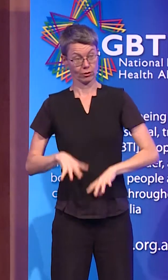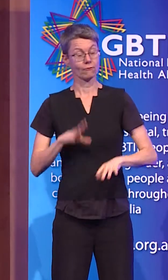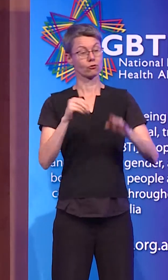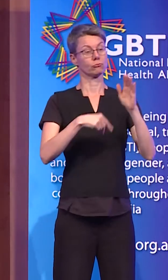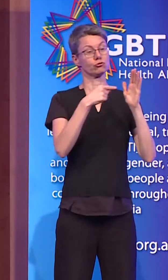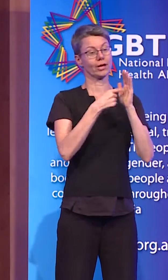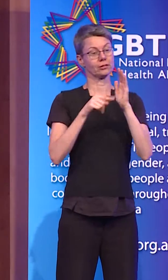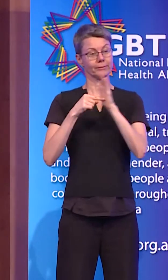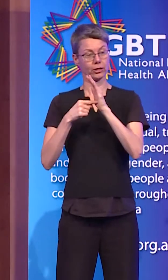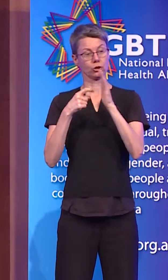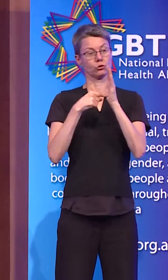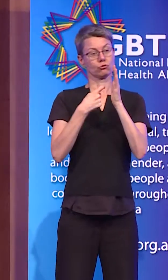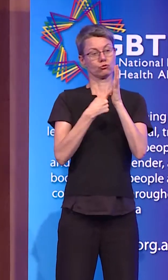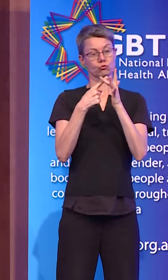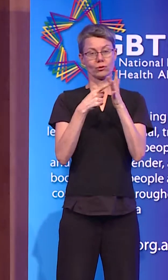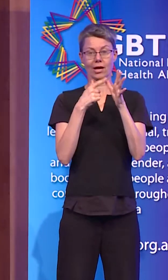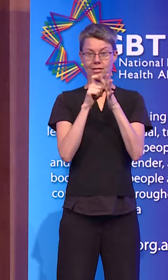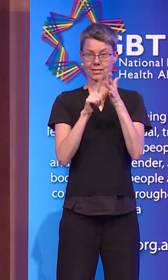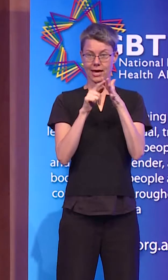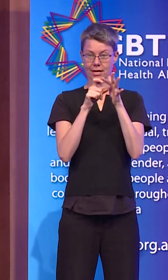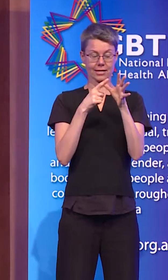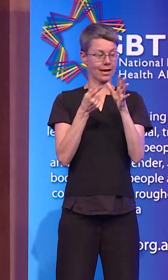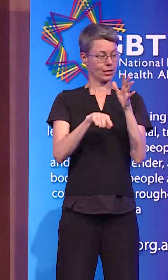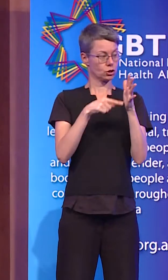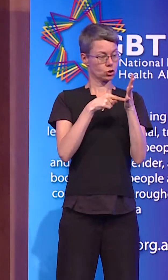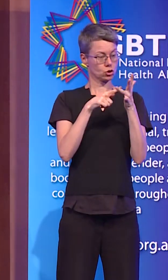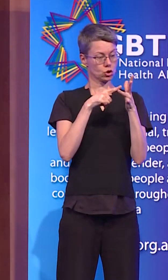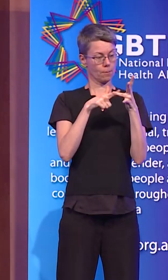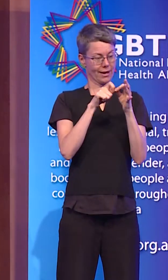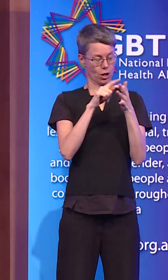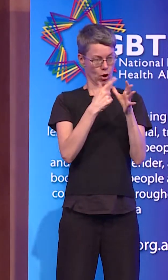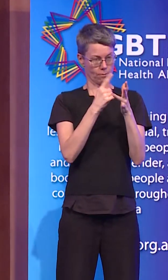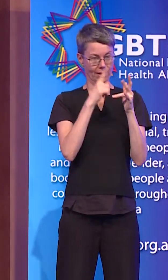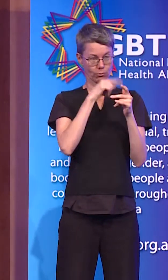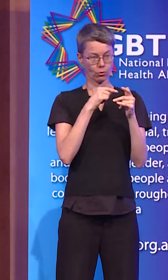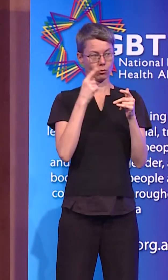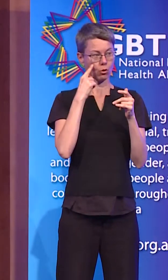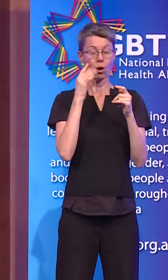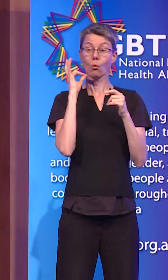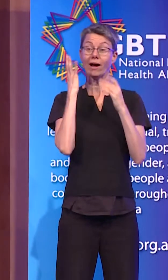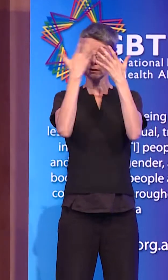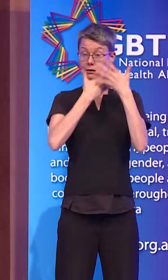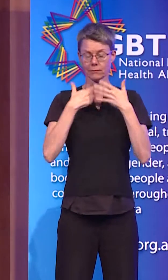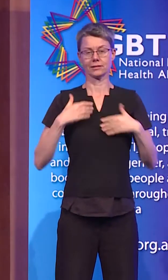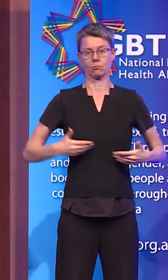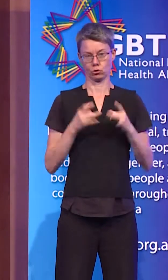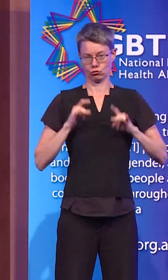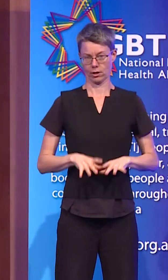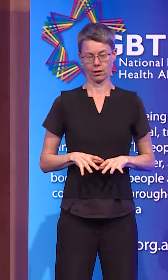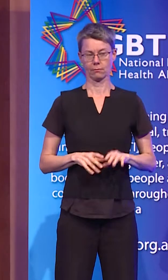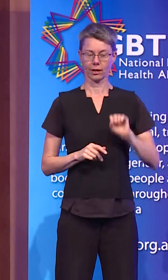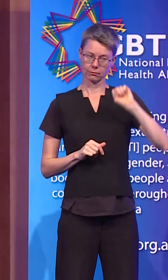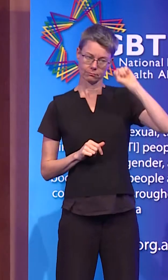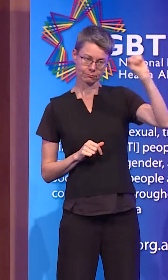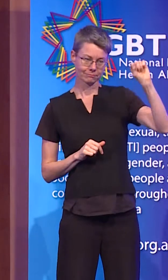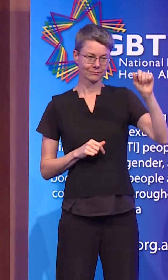Tobago in the West Indies. People assumed because I'm white, I was born in Australia, but I was born in the land of